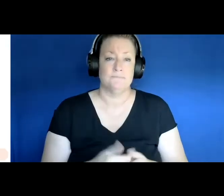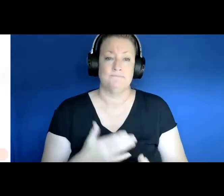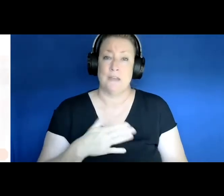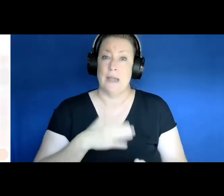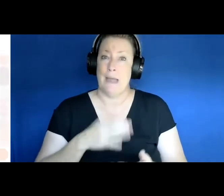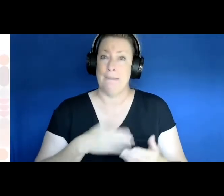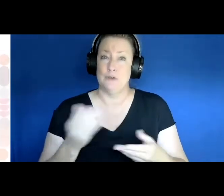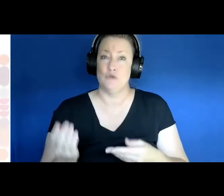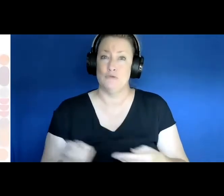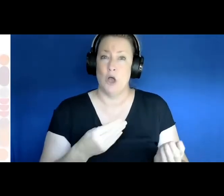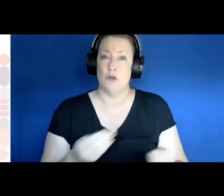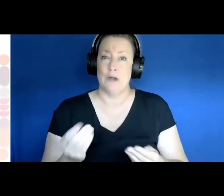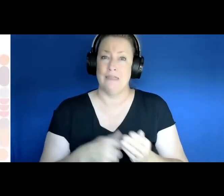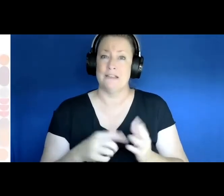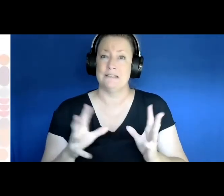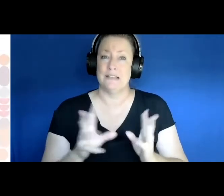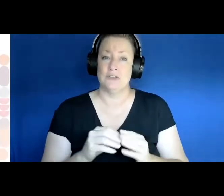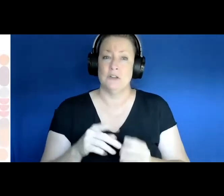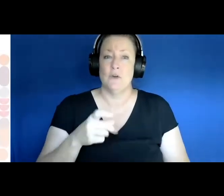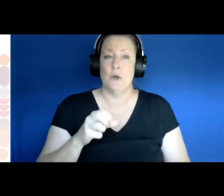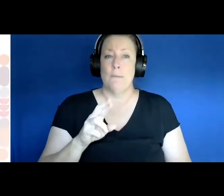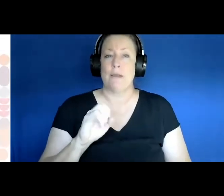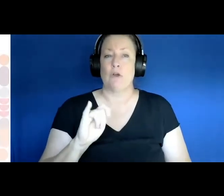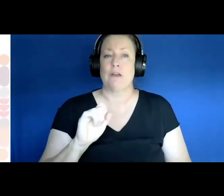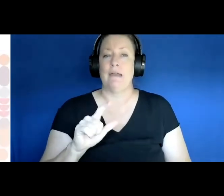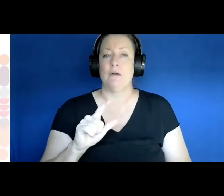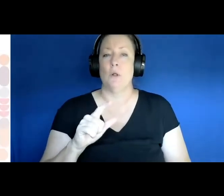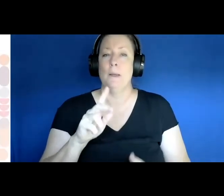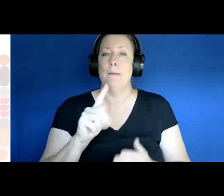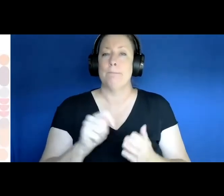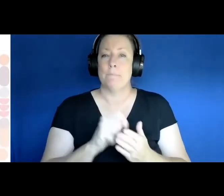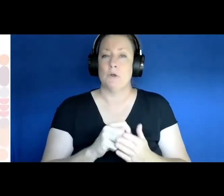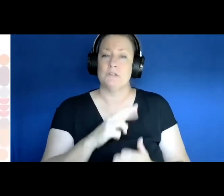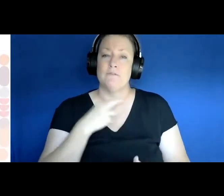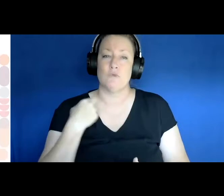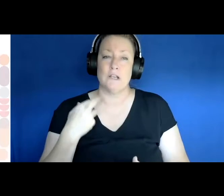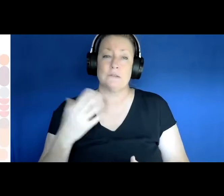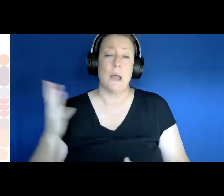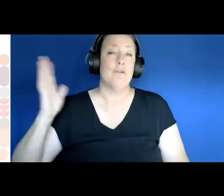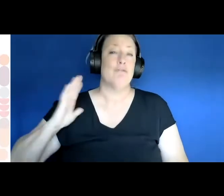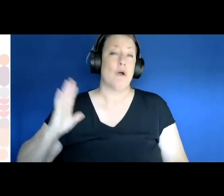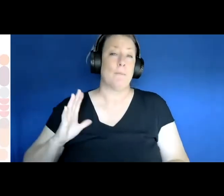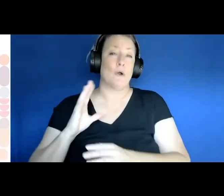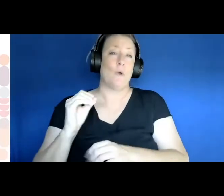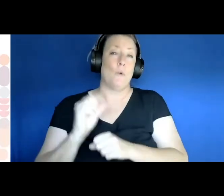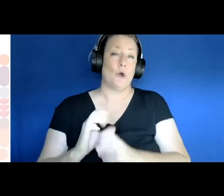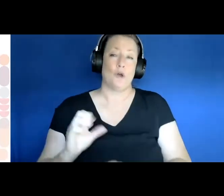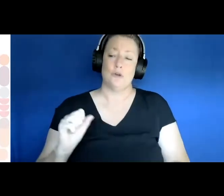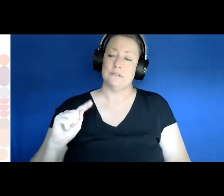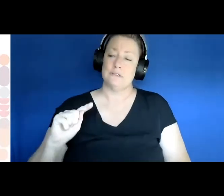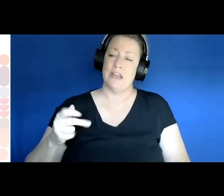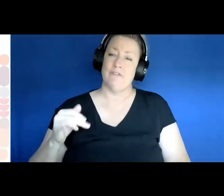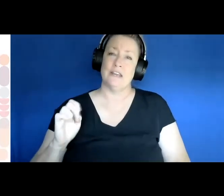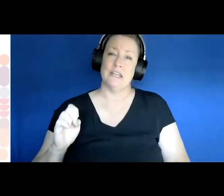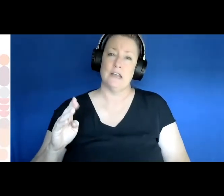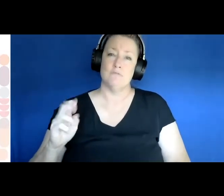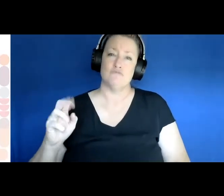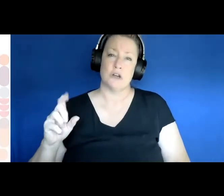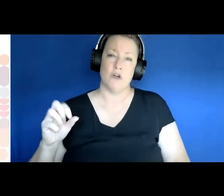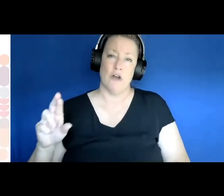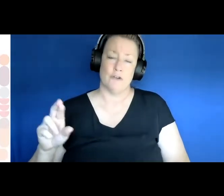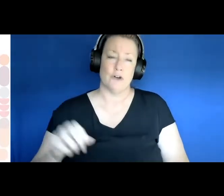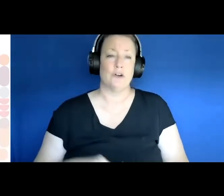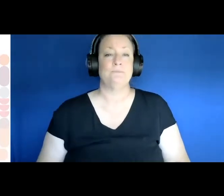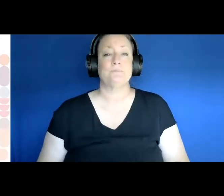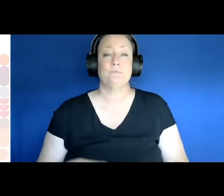perinatal periods of risk approach in Arizona with my former colleague, Stephanie Brennhofer. As Laura said, PPOR is a